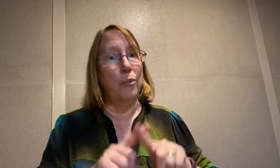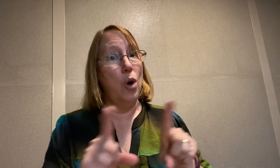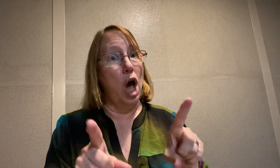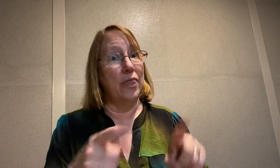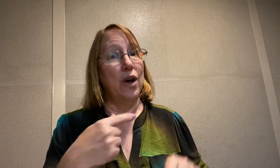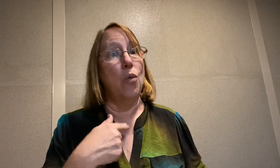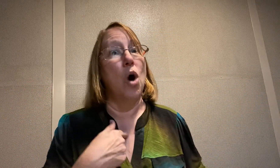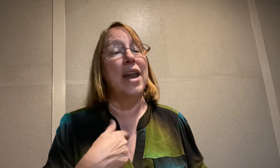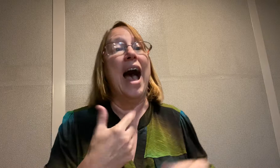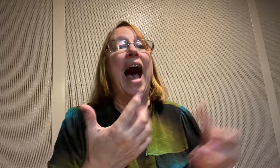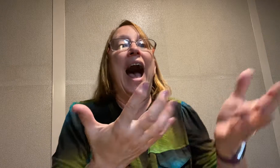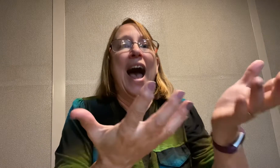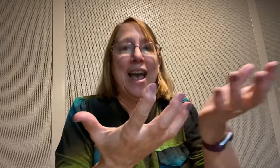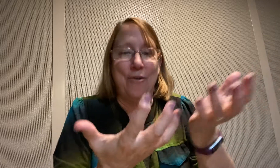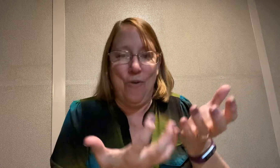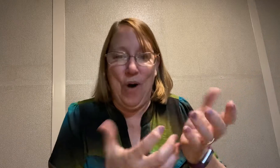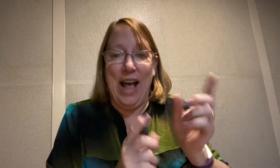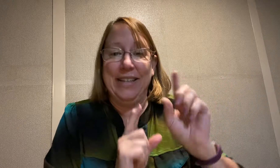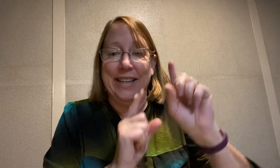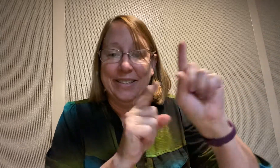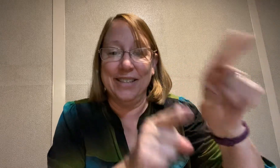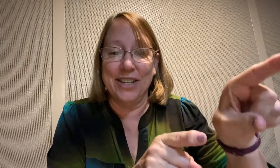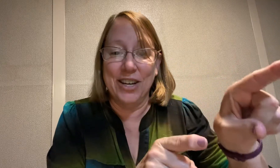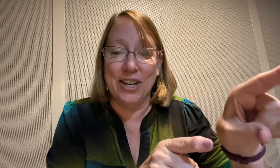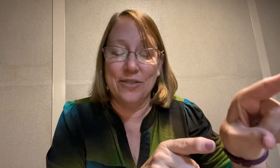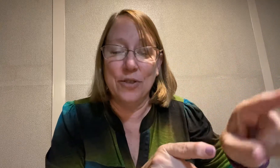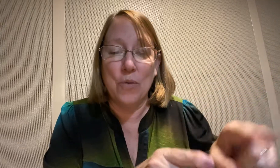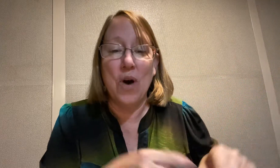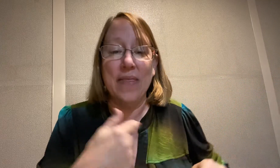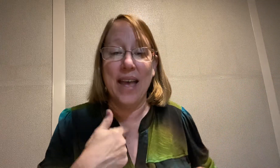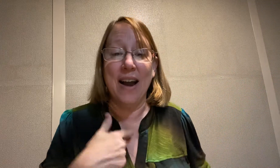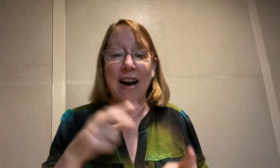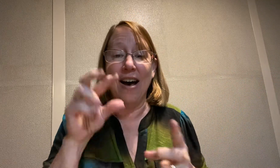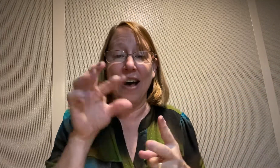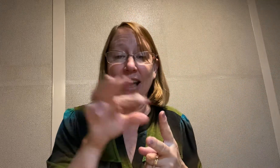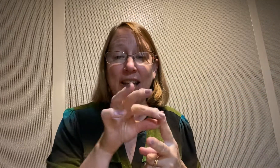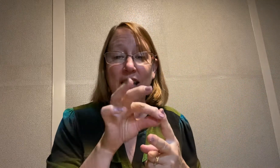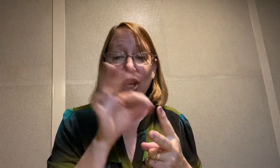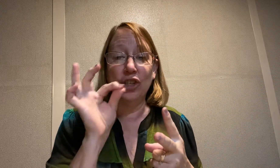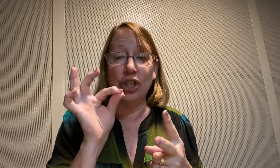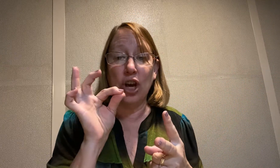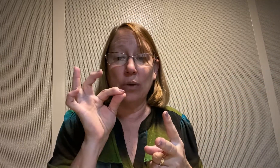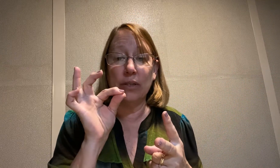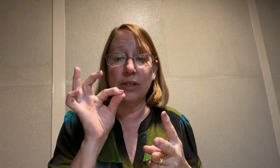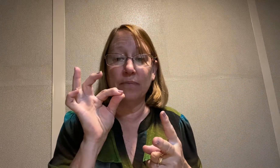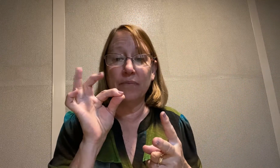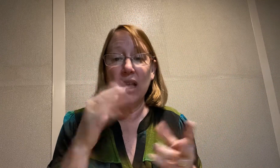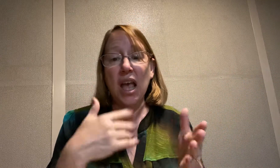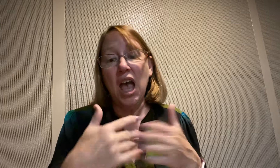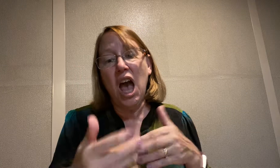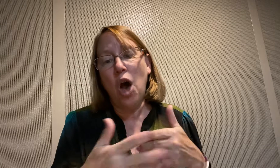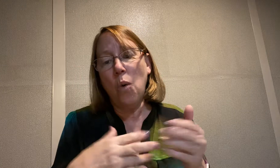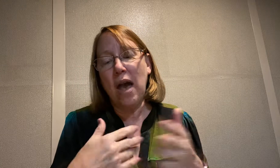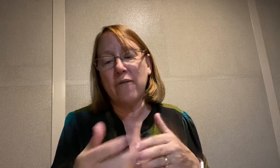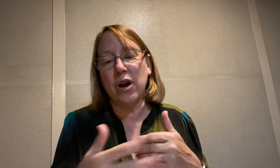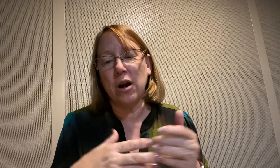but the one I wanted to go, the one that I chose. However, by